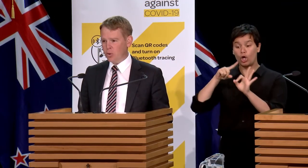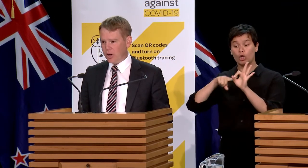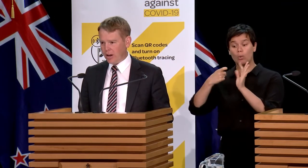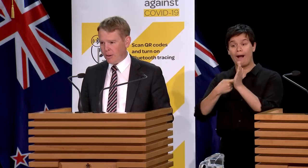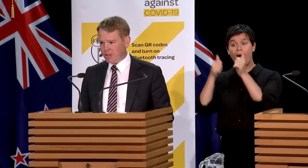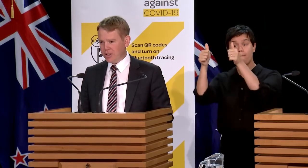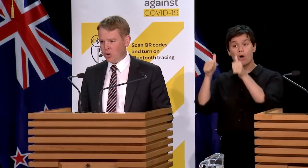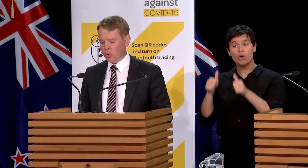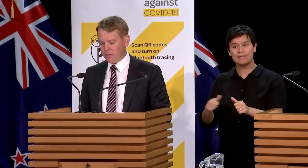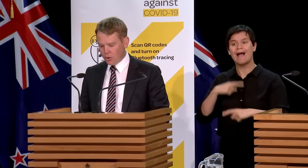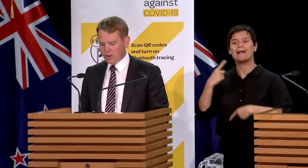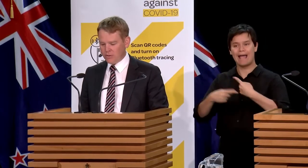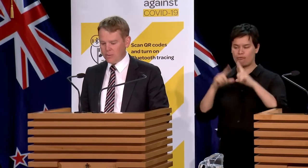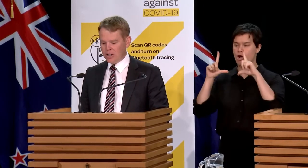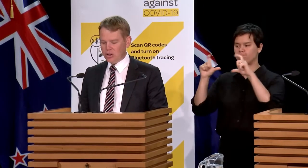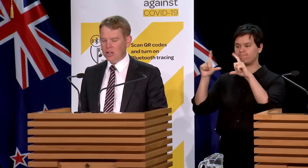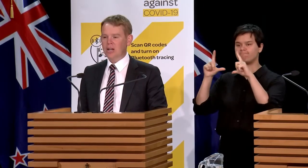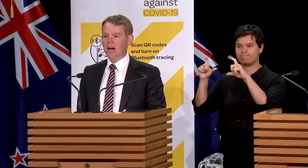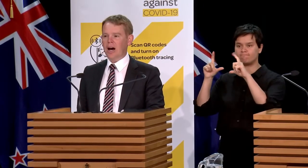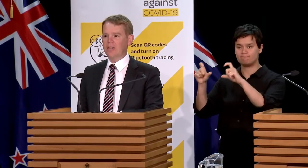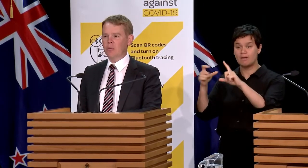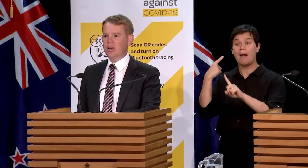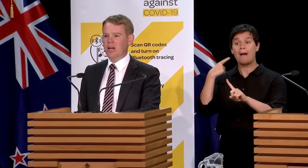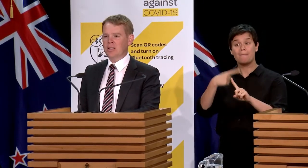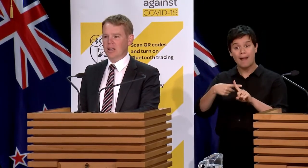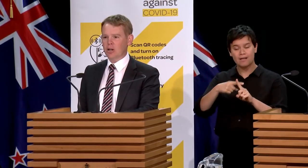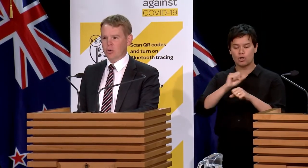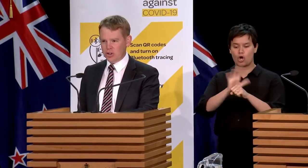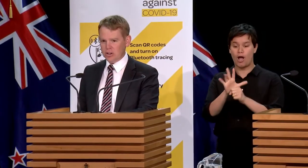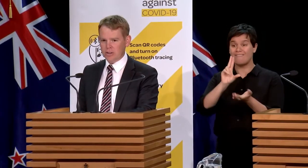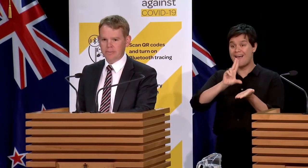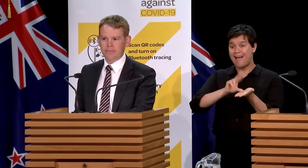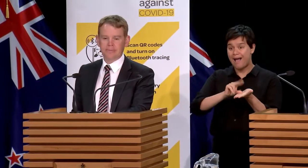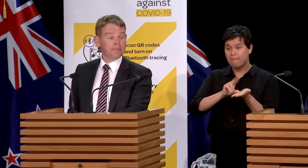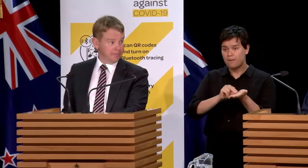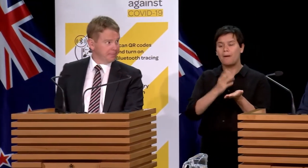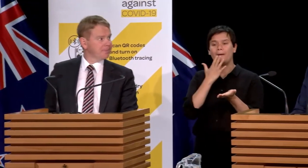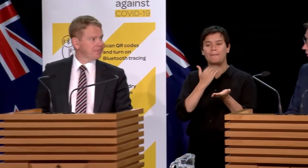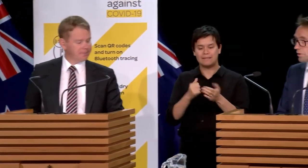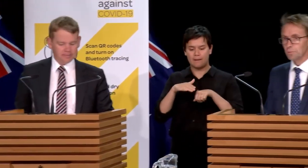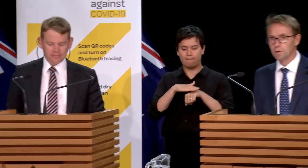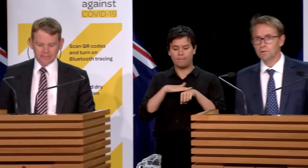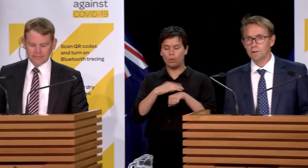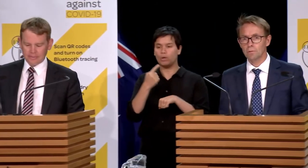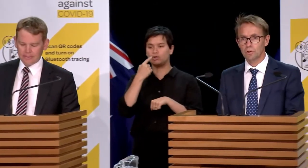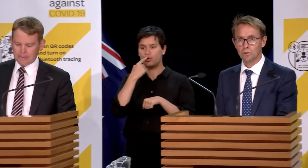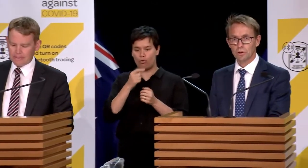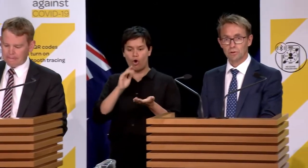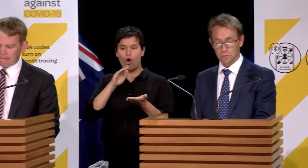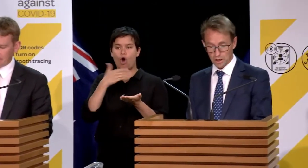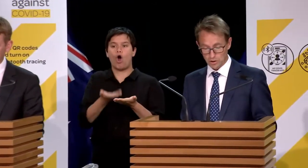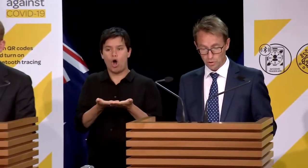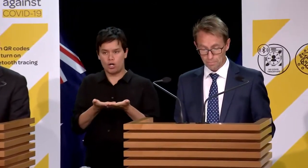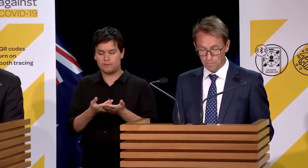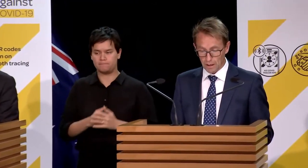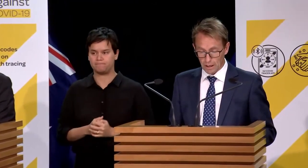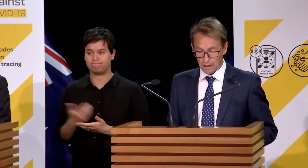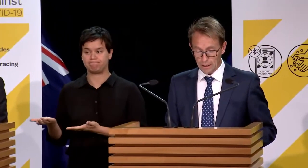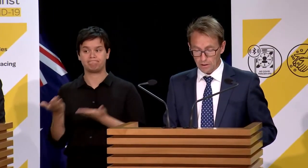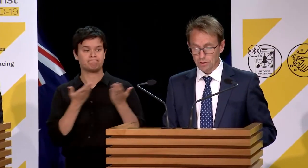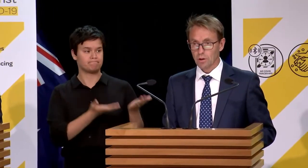give you a quick update with further information, and then we can take questions. Thank you, Minister. Kia ora koutou